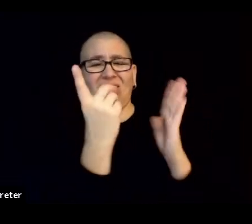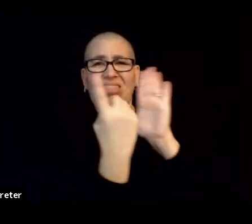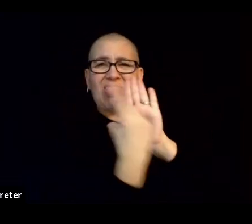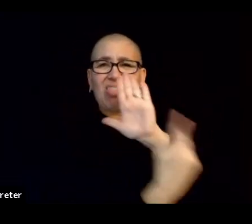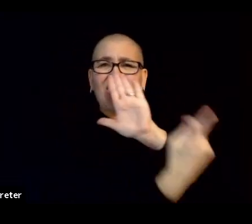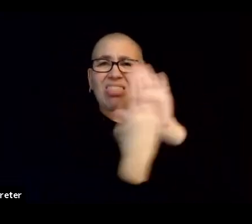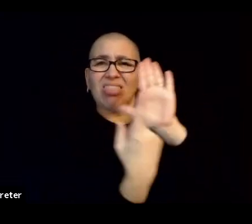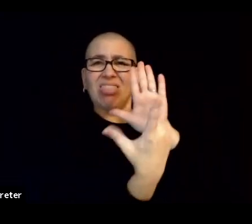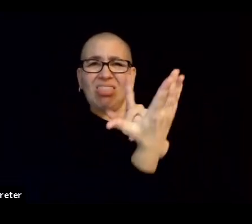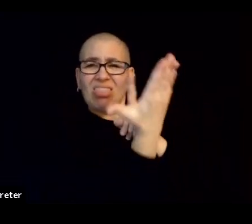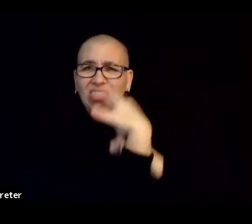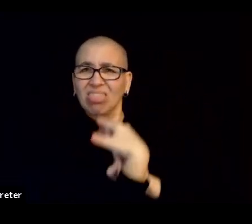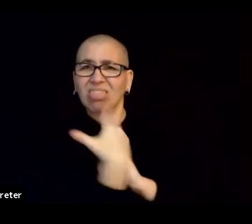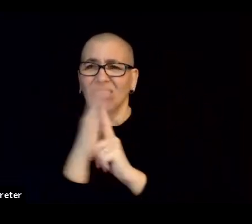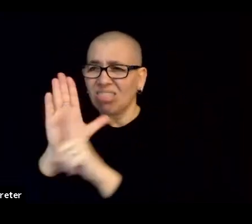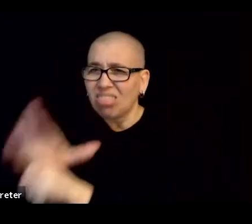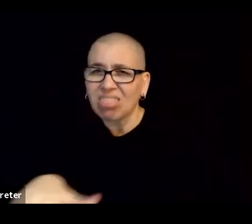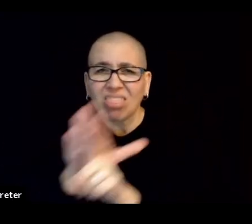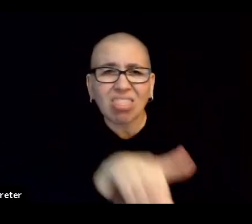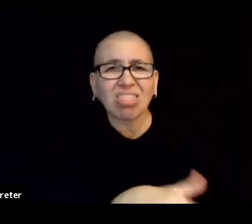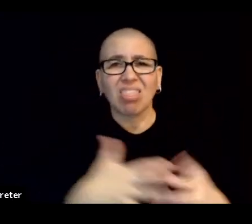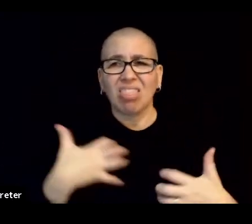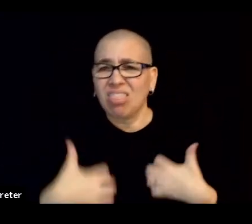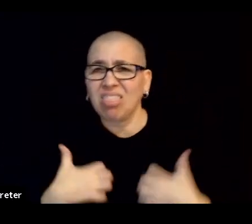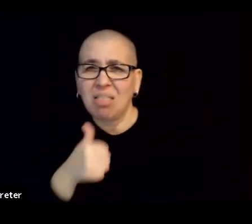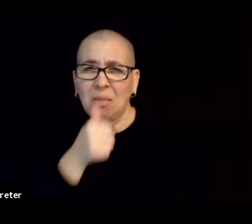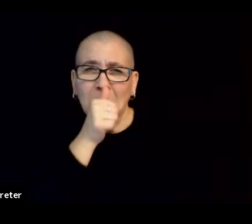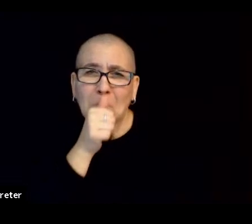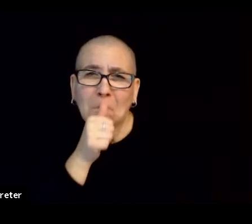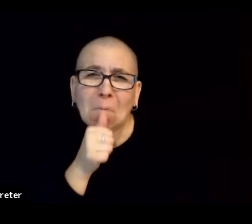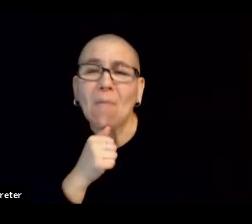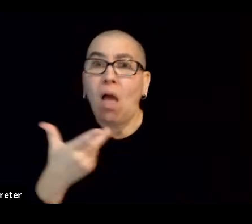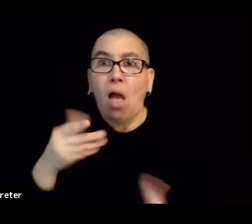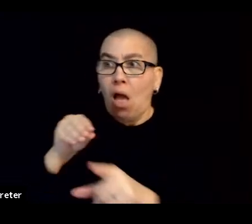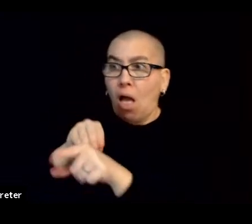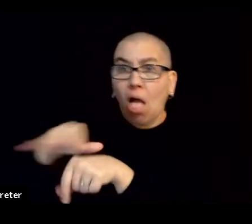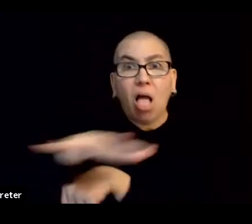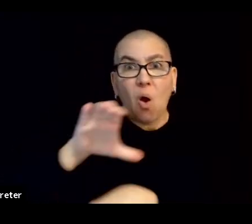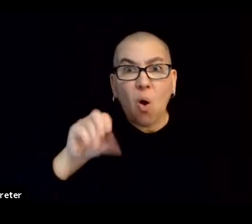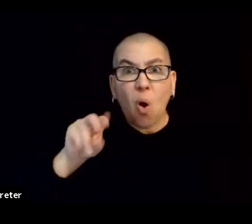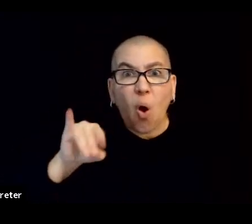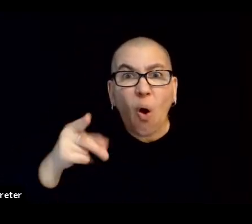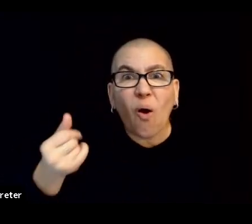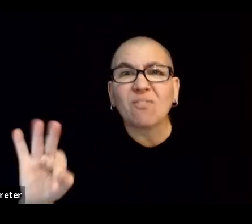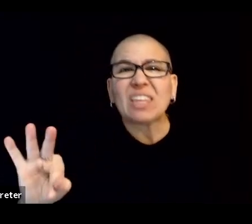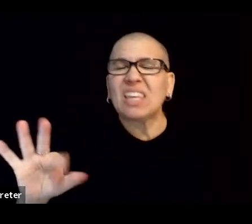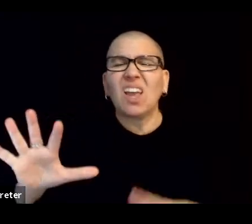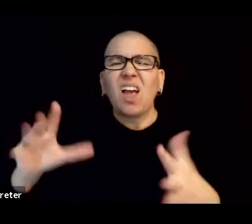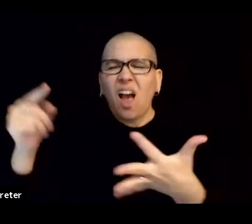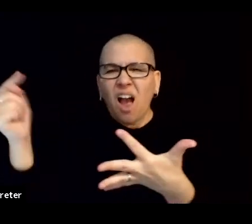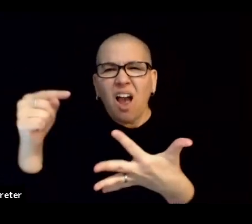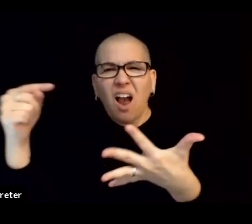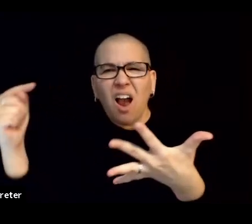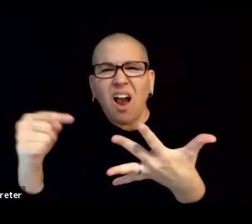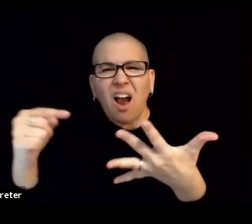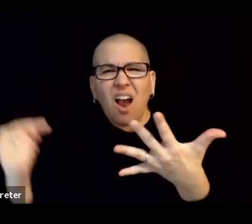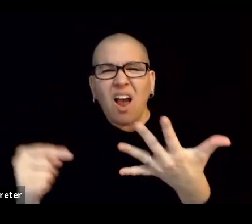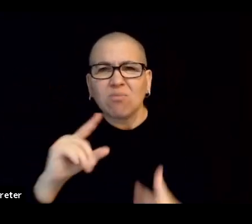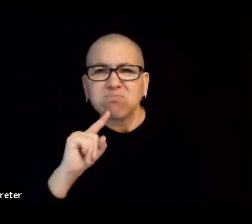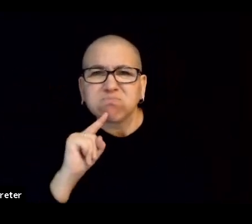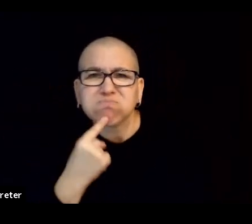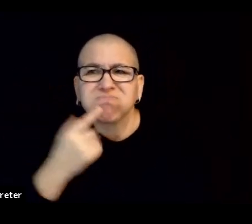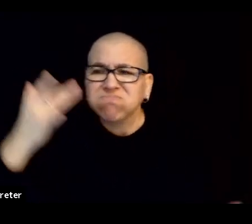suffering greater rates of exposure, as well as more severe disease and poorer